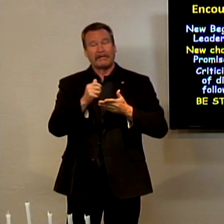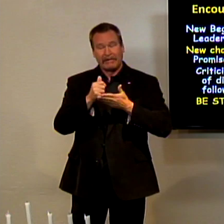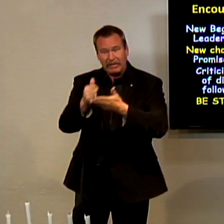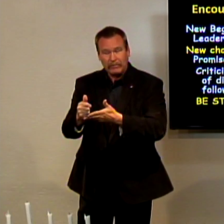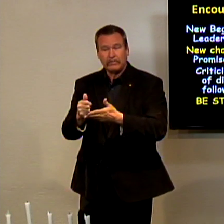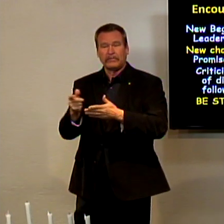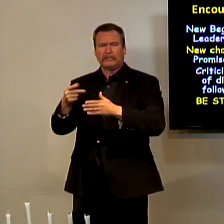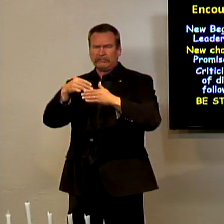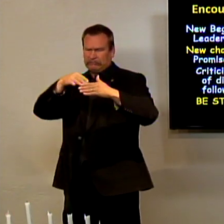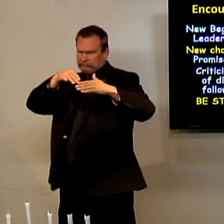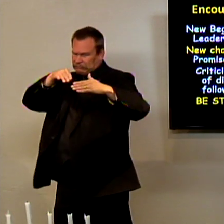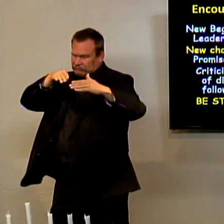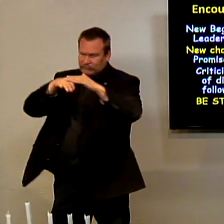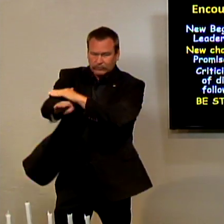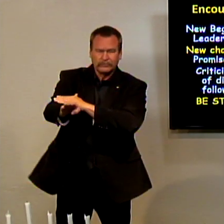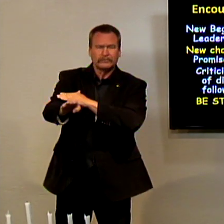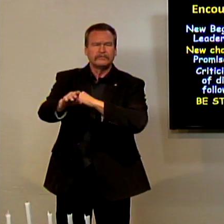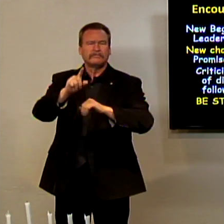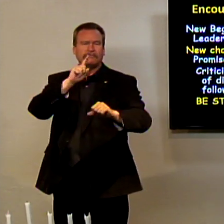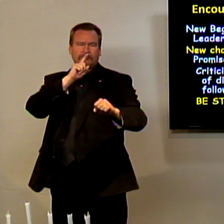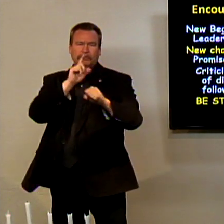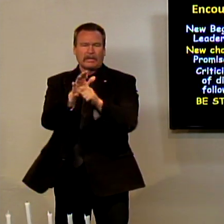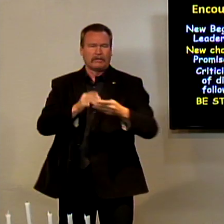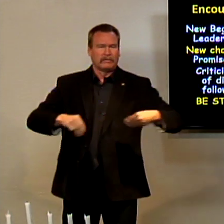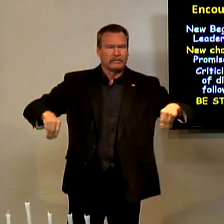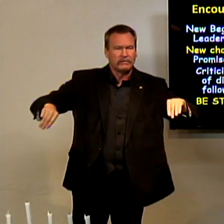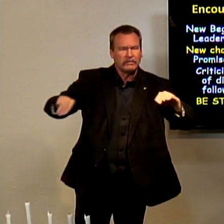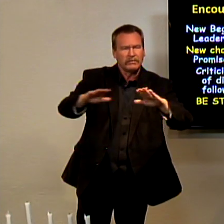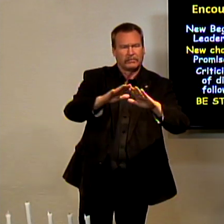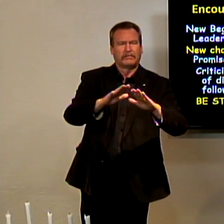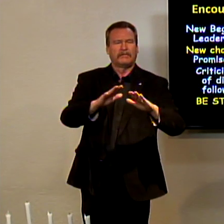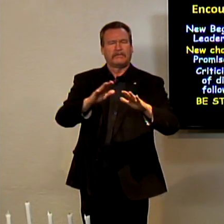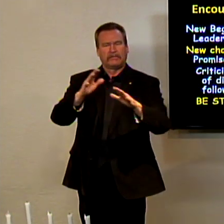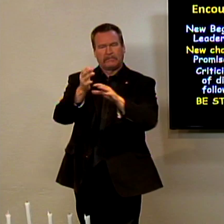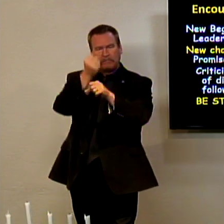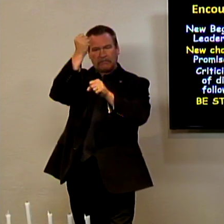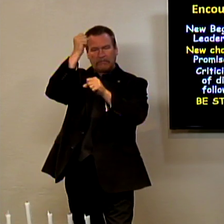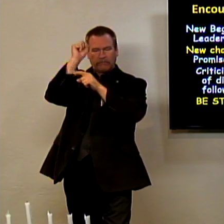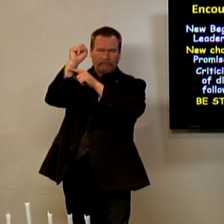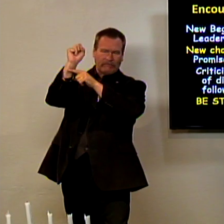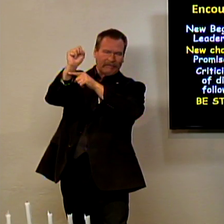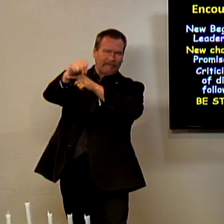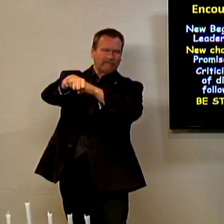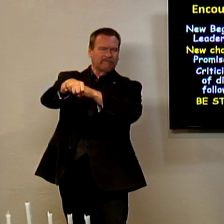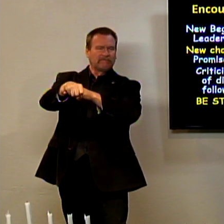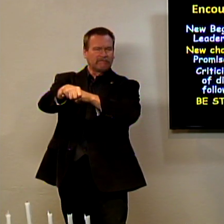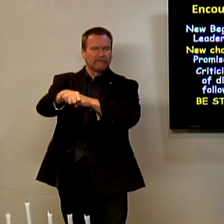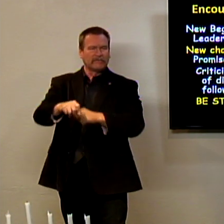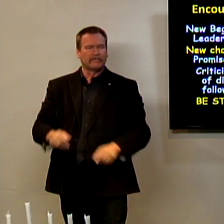being the leader of our church. But God is going to help us enter the promised land, have victory.